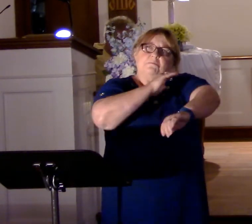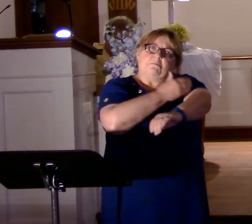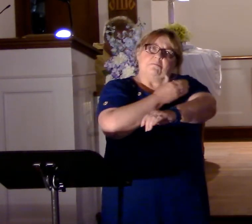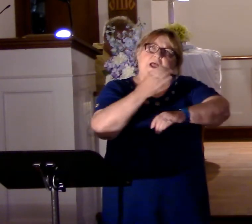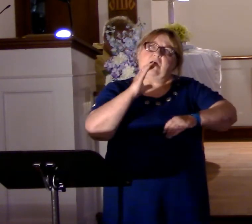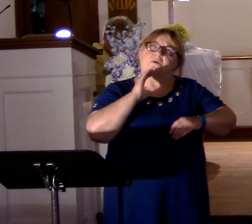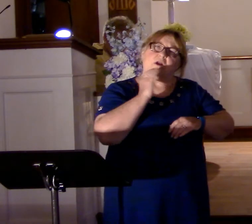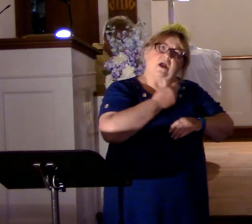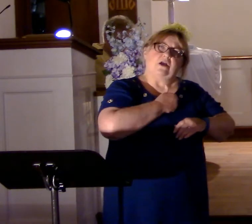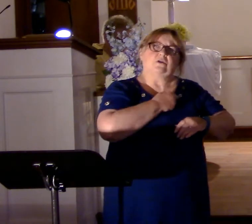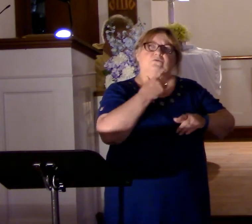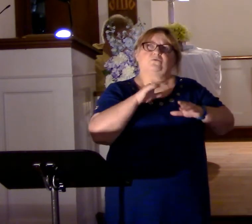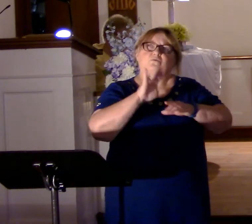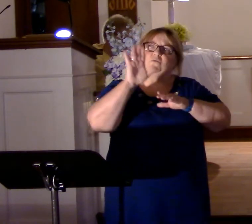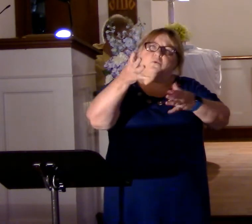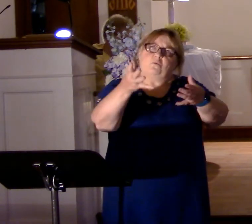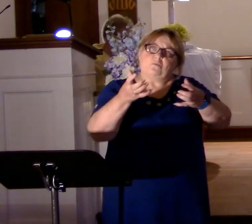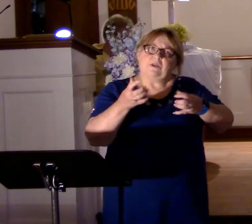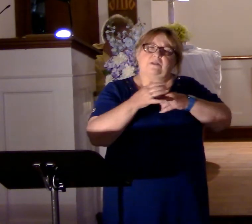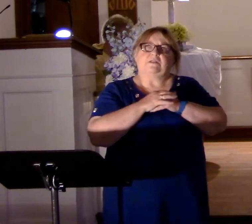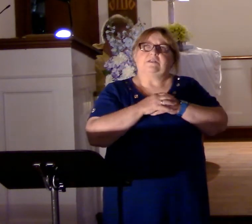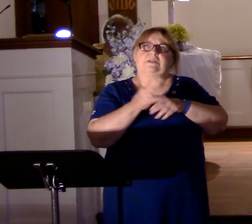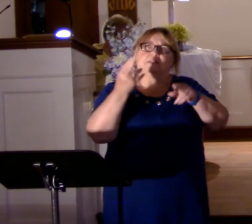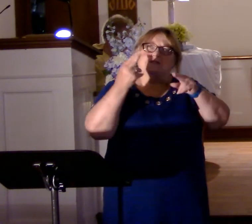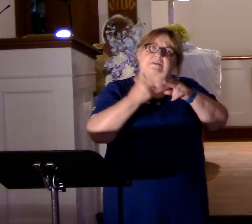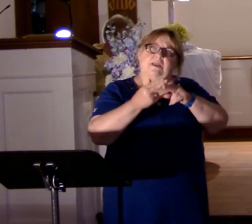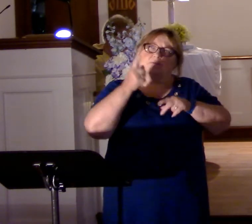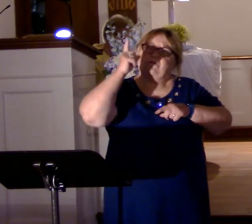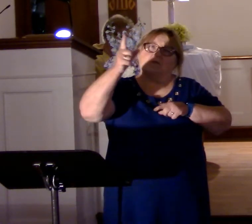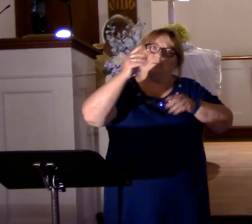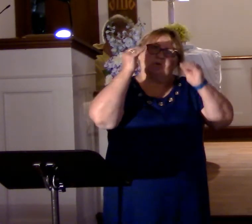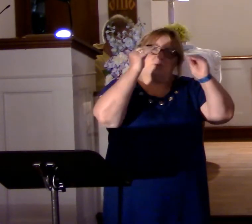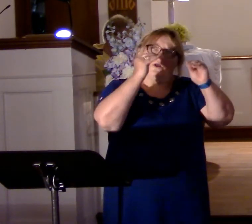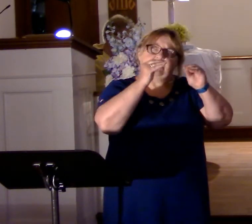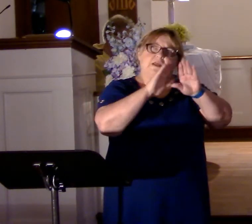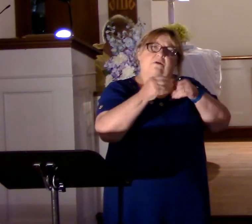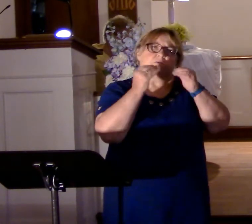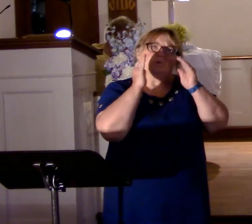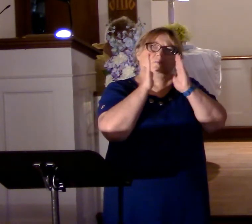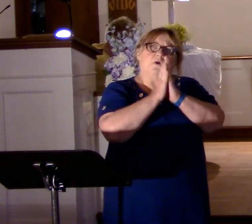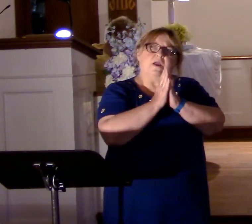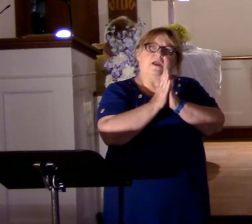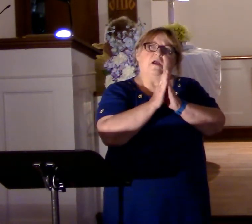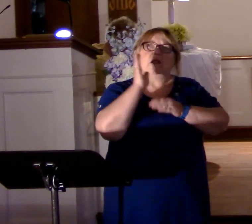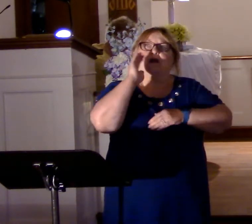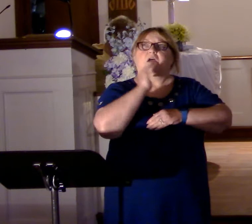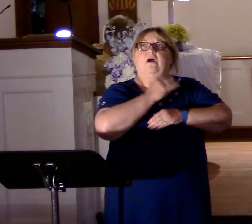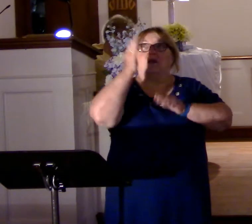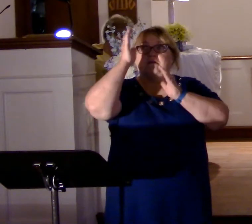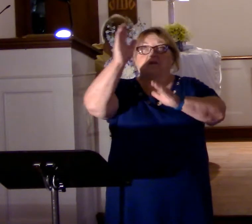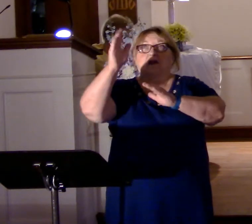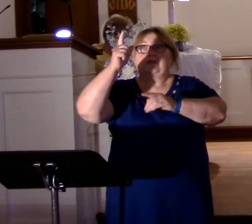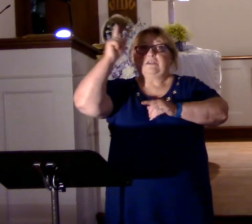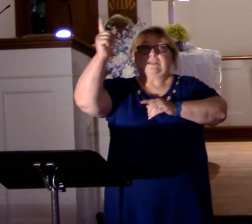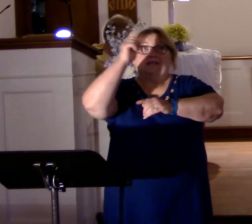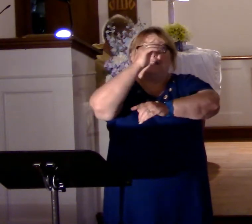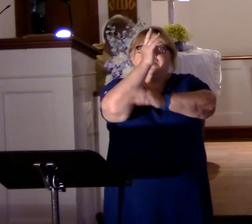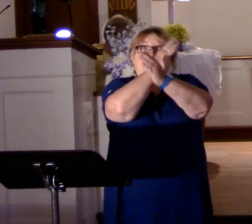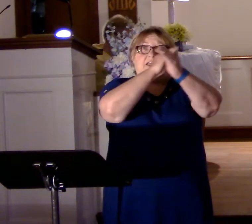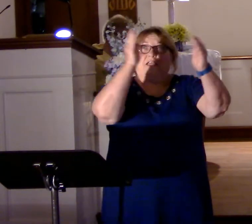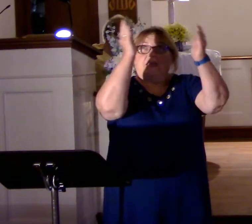us to do your will. In the name of him who taught us to pray, our Father, who art in